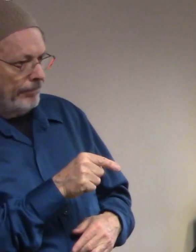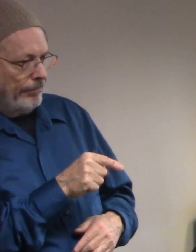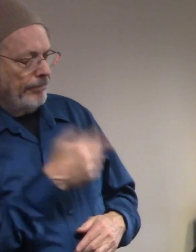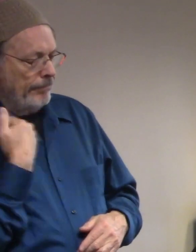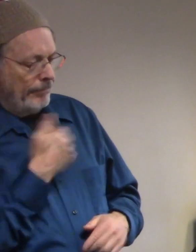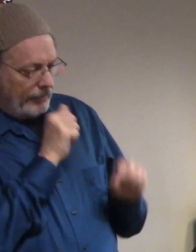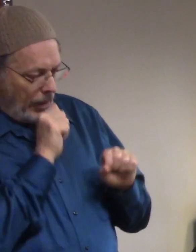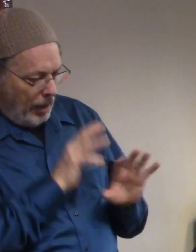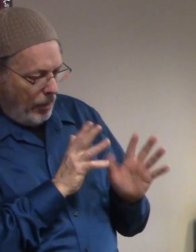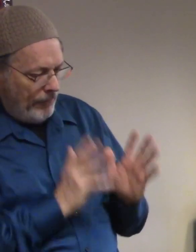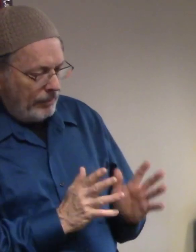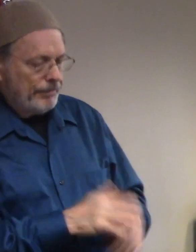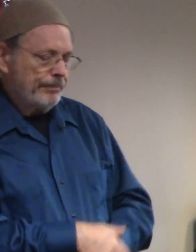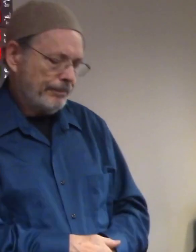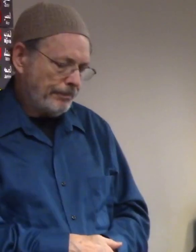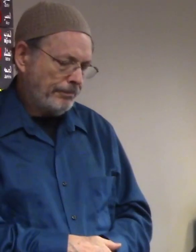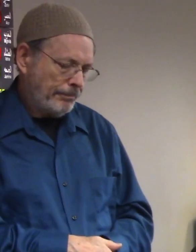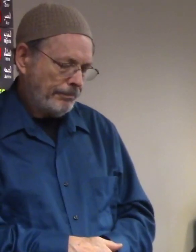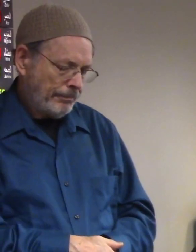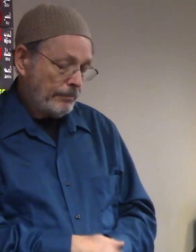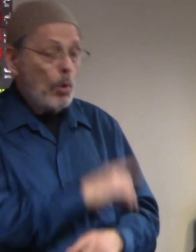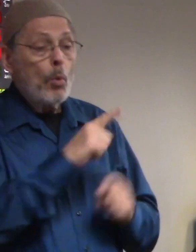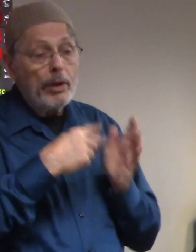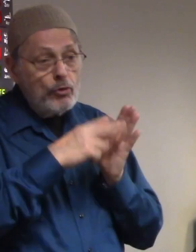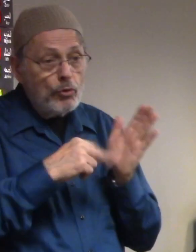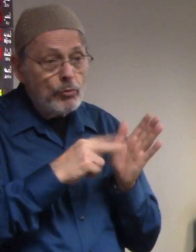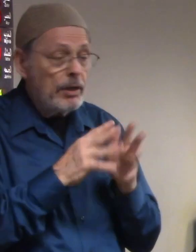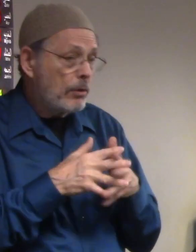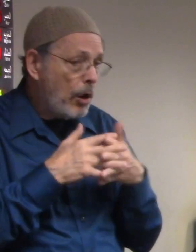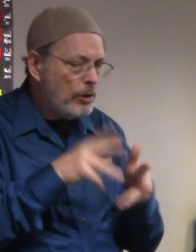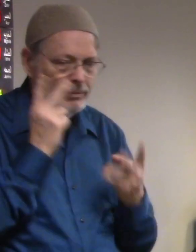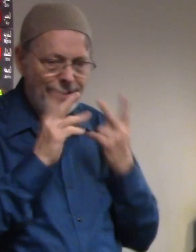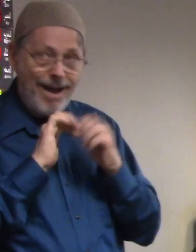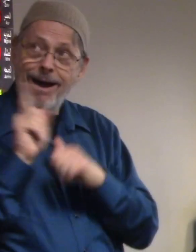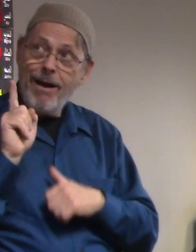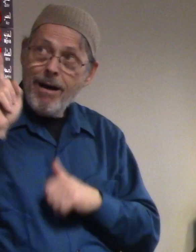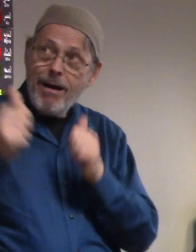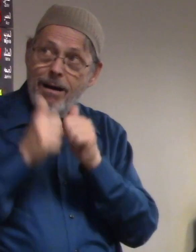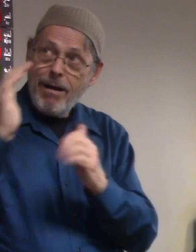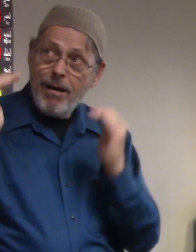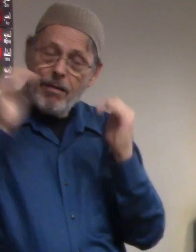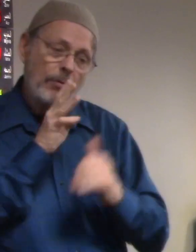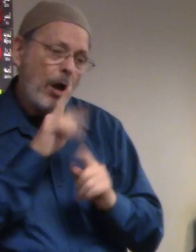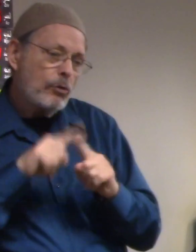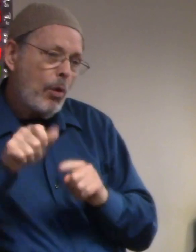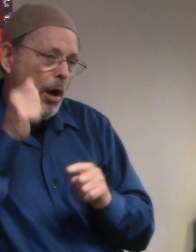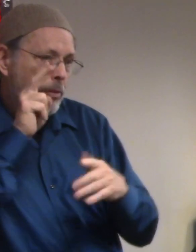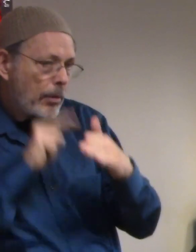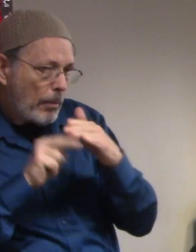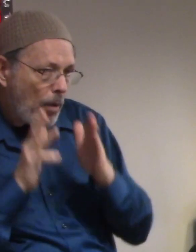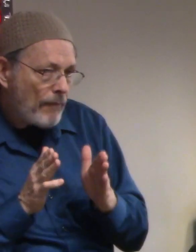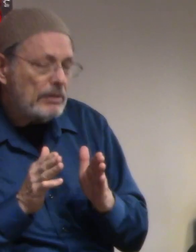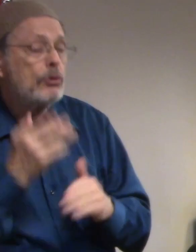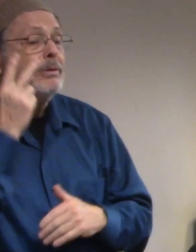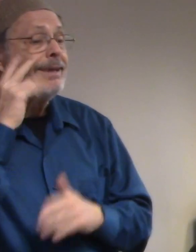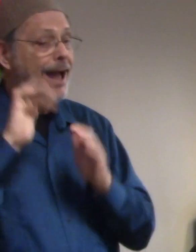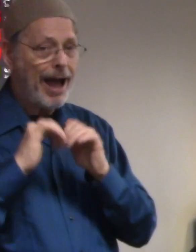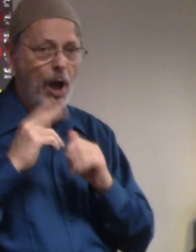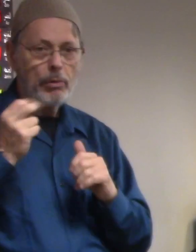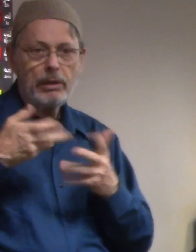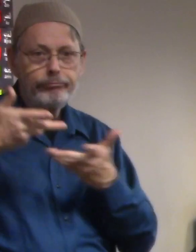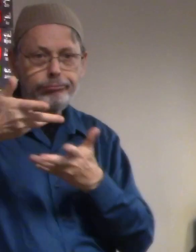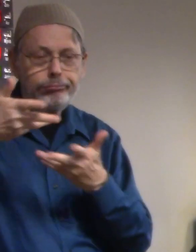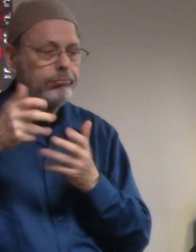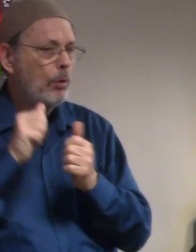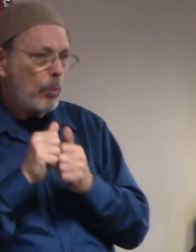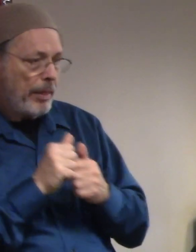And when you read the Quran and when you see how Allah subhanahu wa ta'ala talks to the other prophets and you see how he interacts with